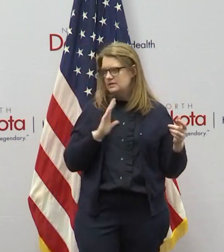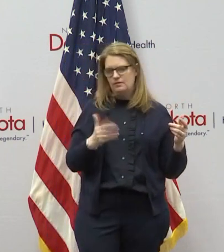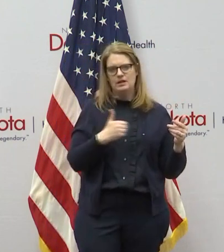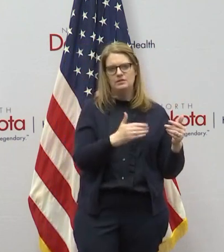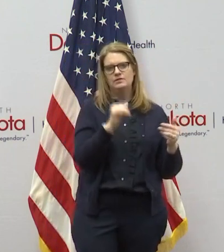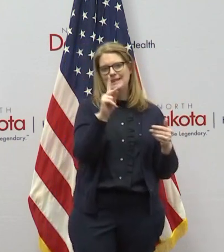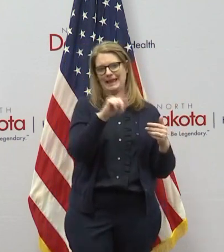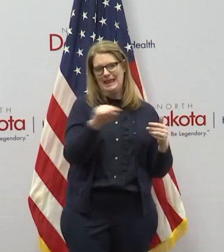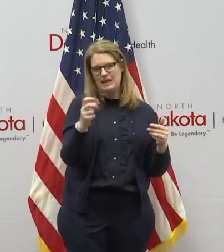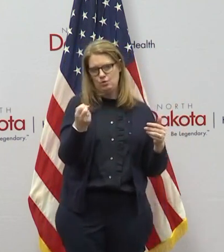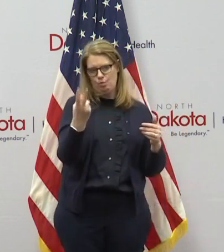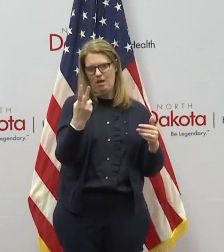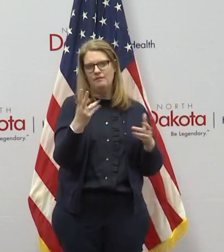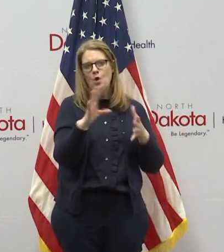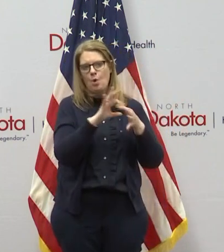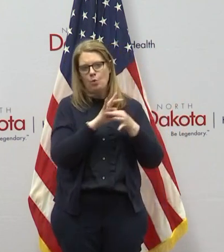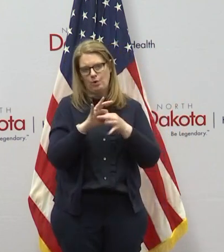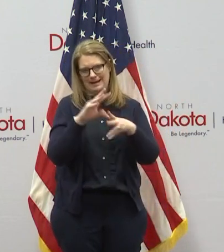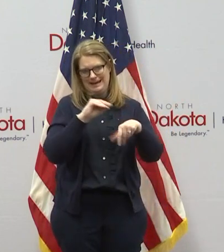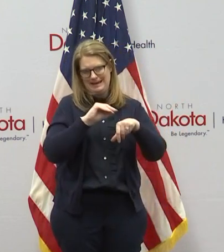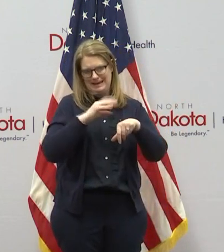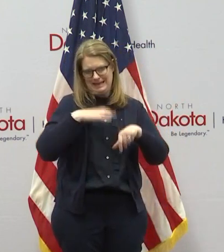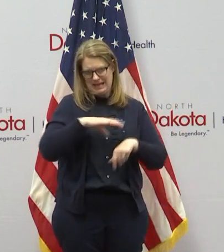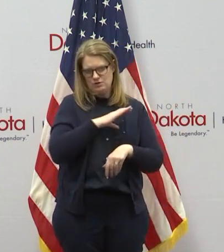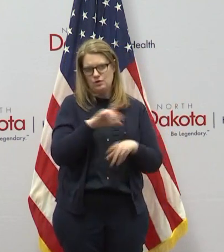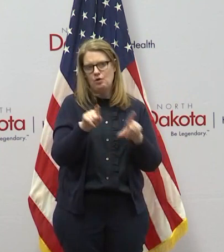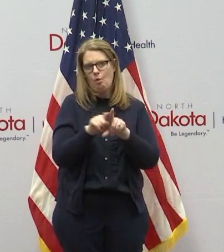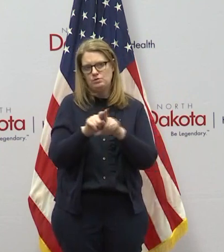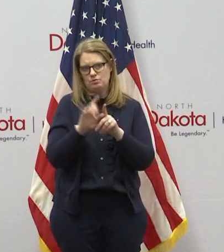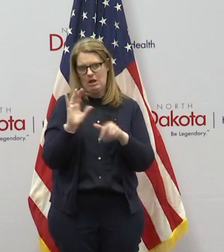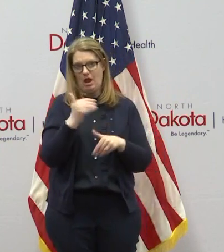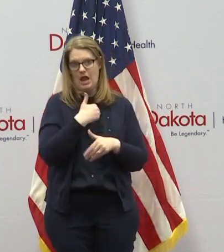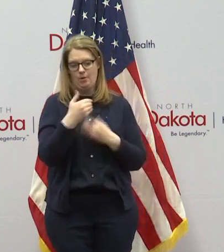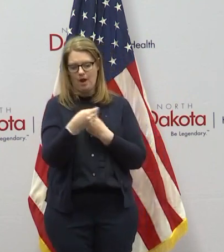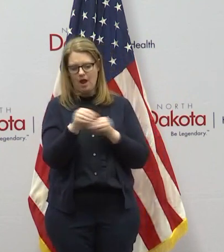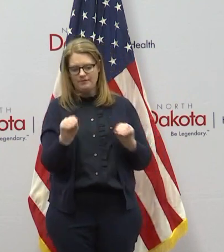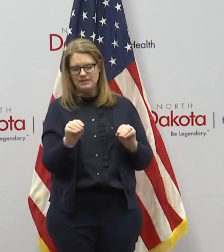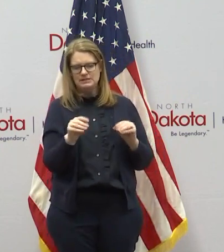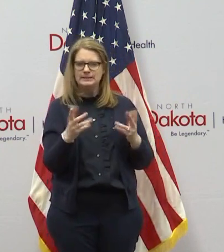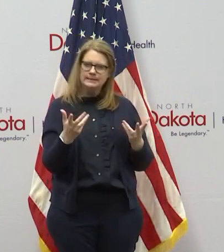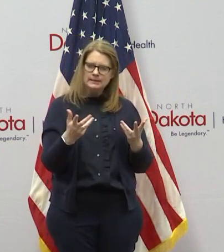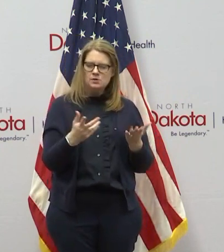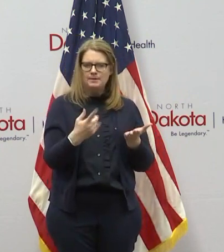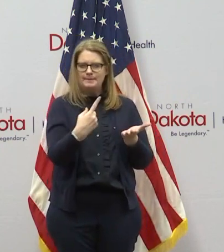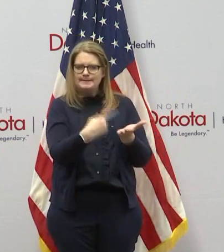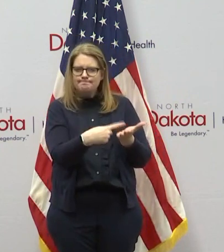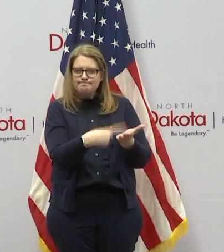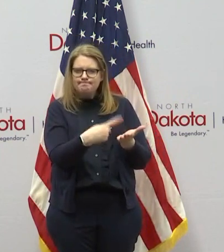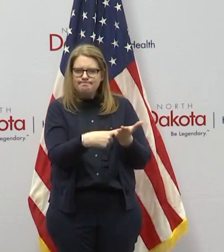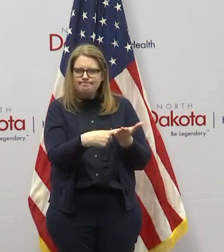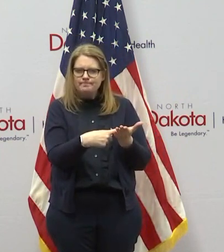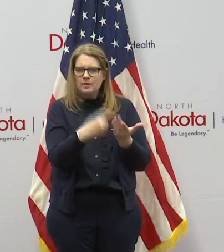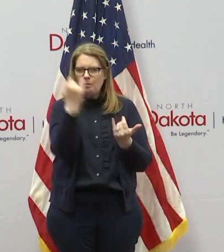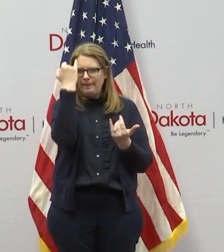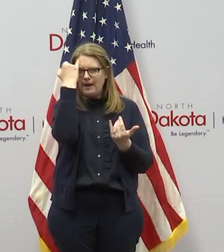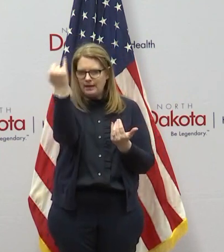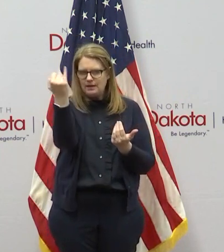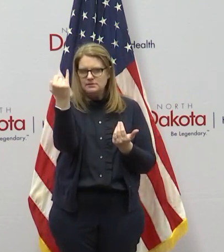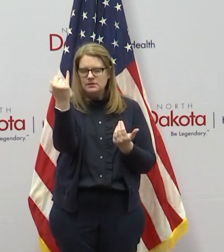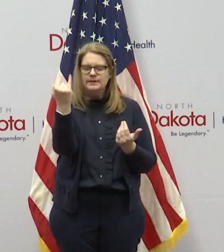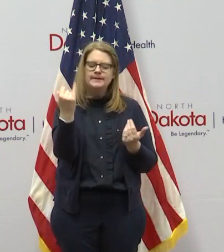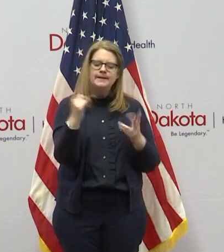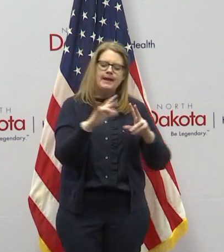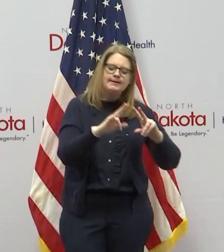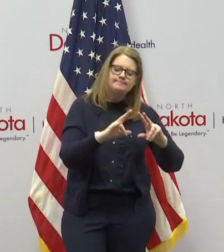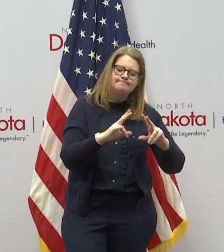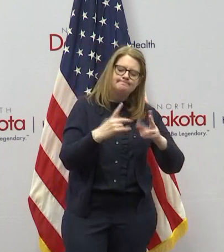through the K-12 Coordinating Council and through our office, we had been working with ideas about possible reopenings,